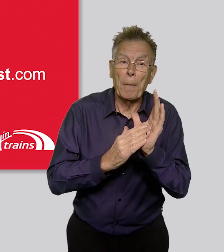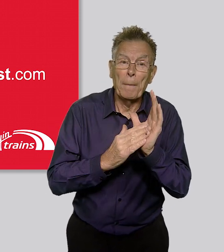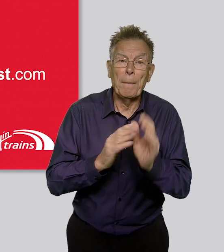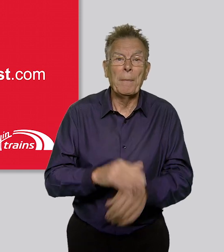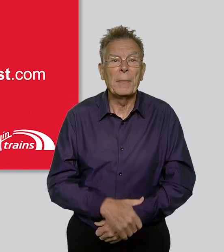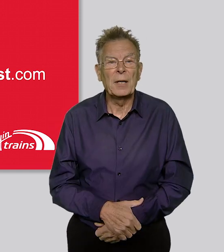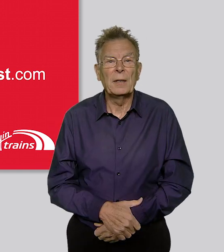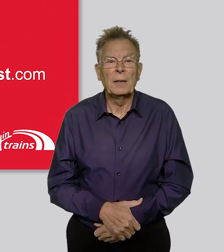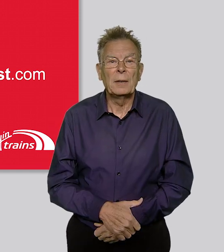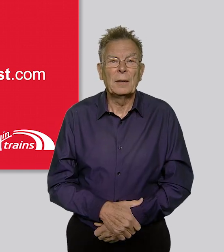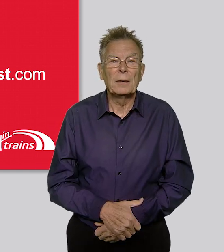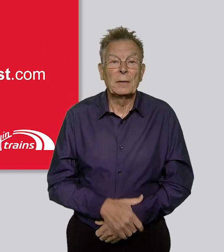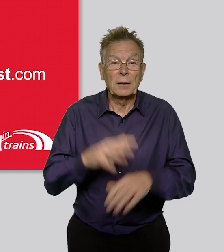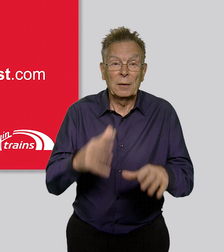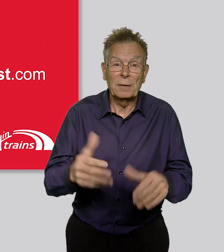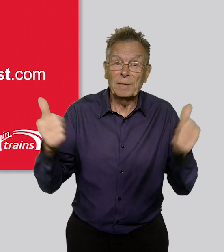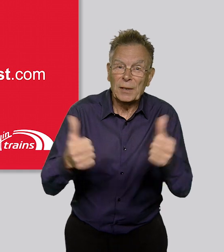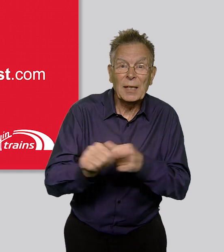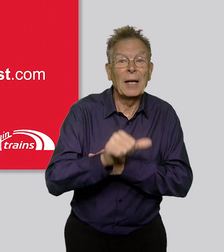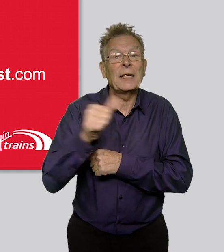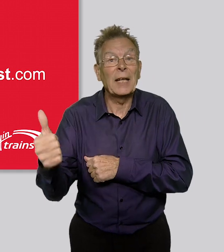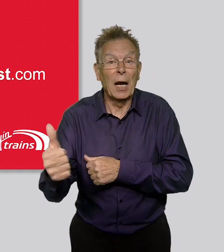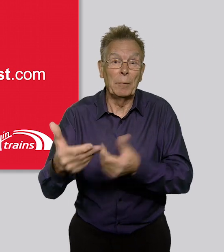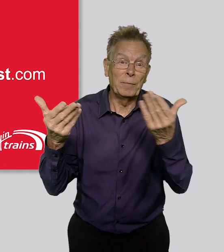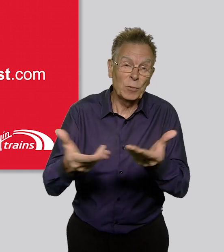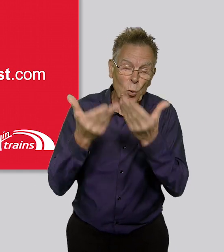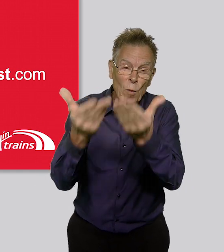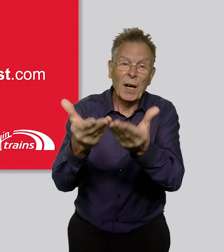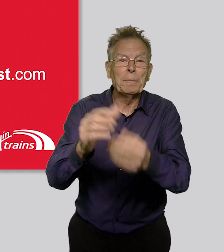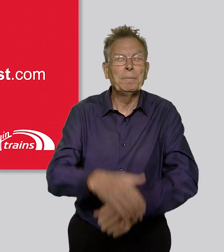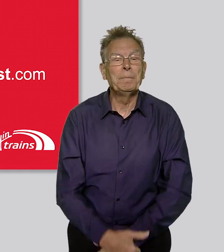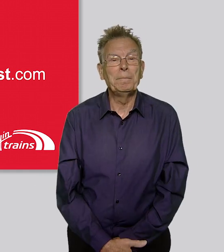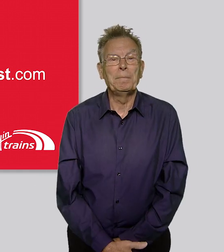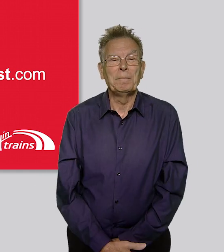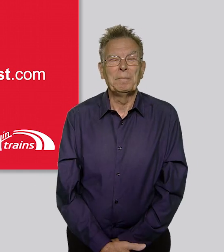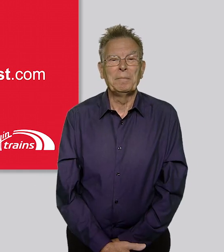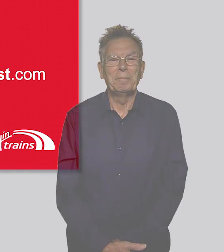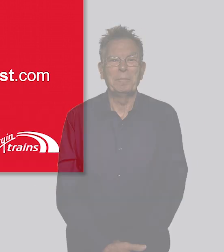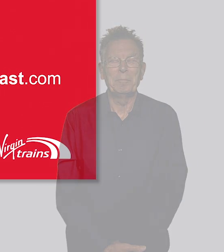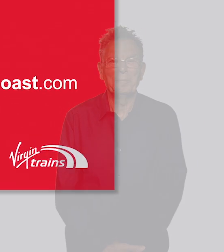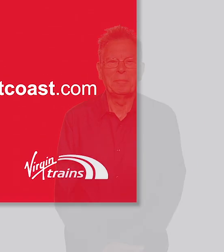customers@virgintrainseastcoast.com. Until next time, it's over and out.